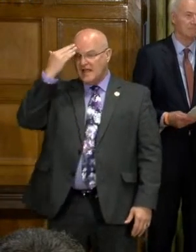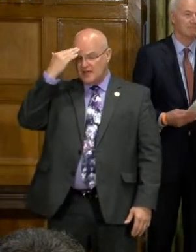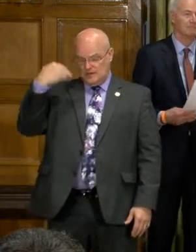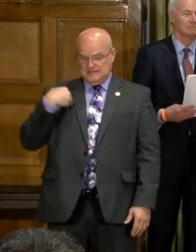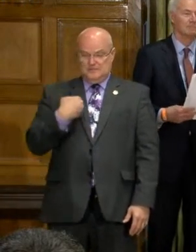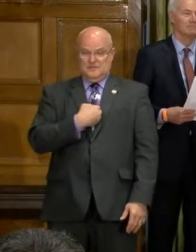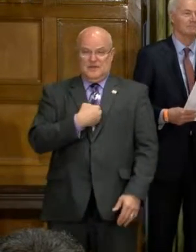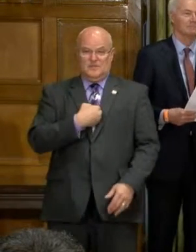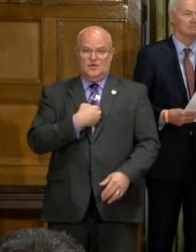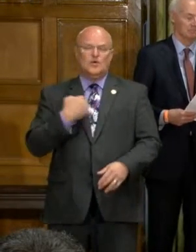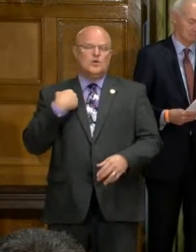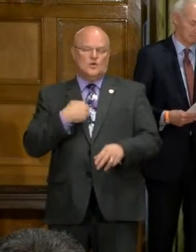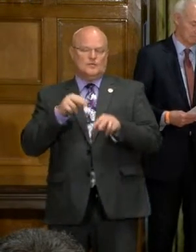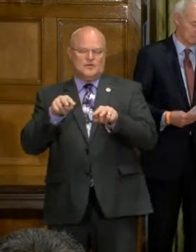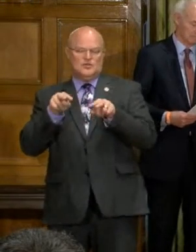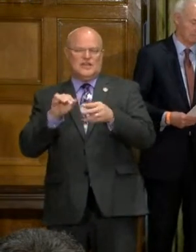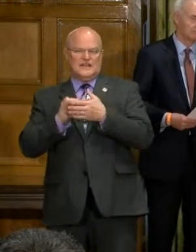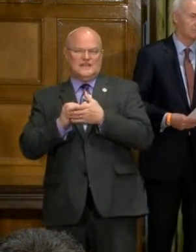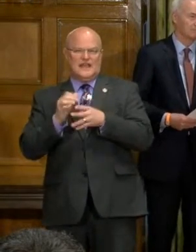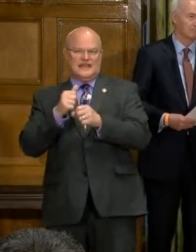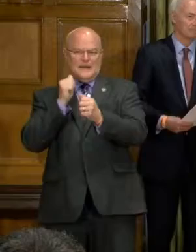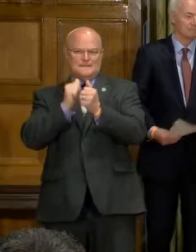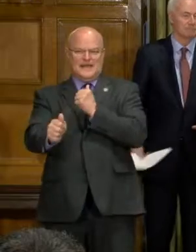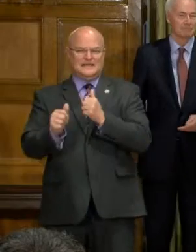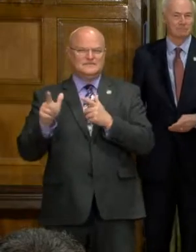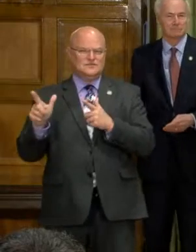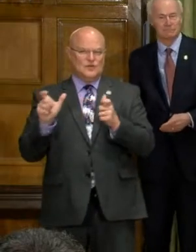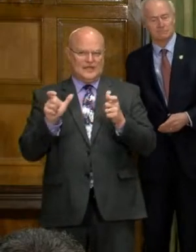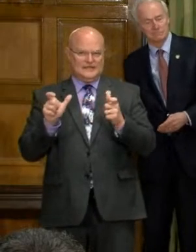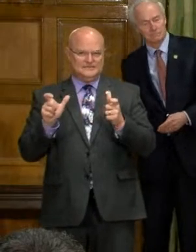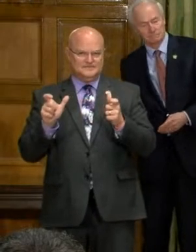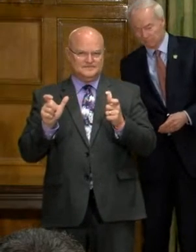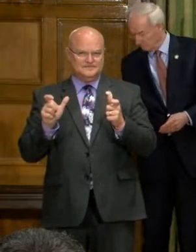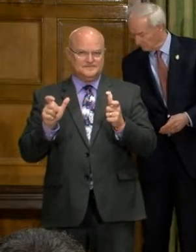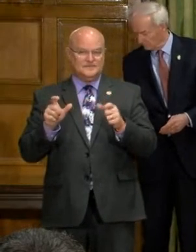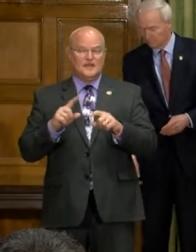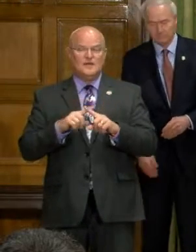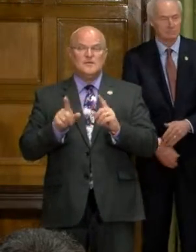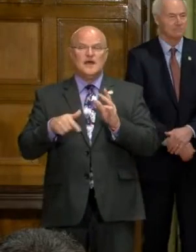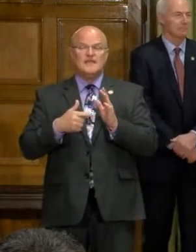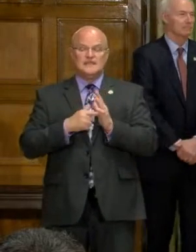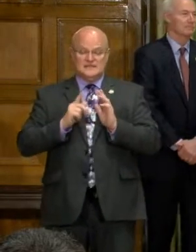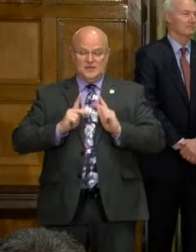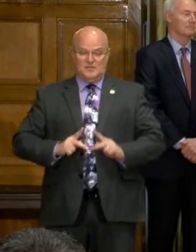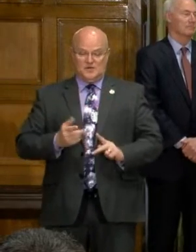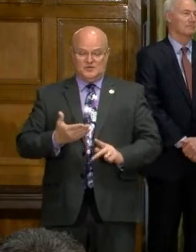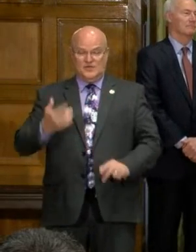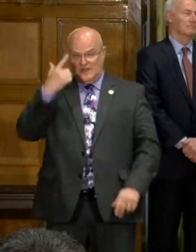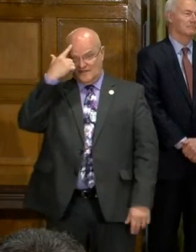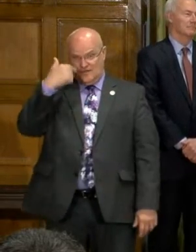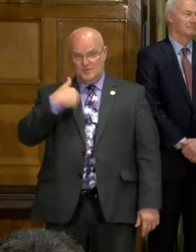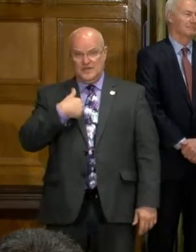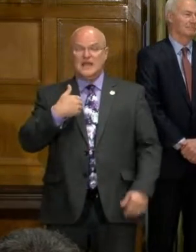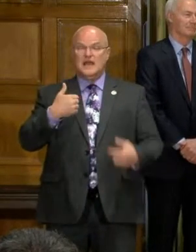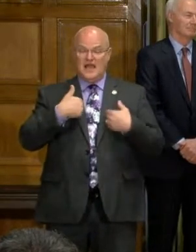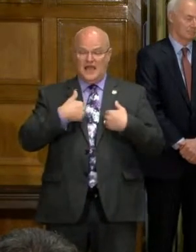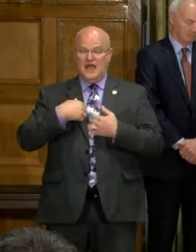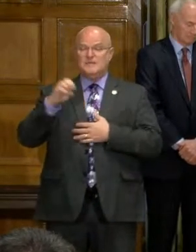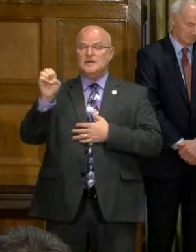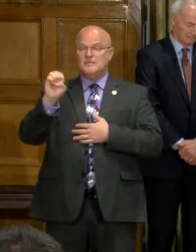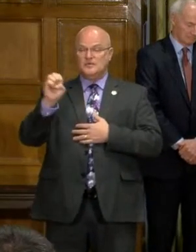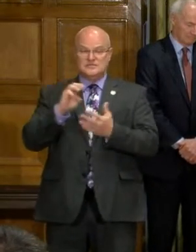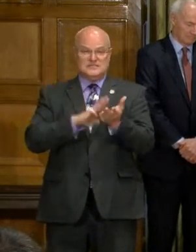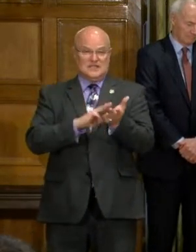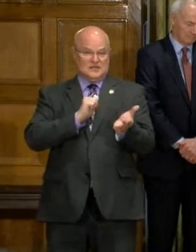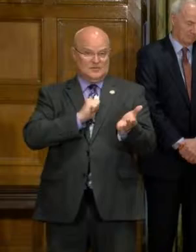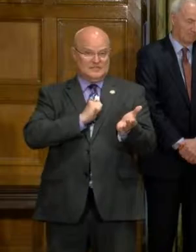steering committee, we'll be looking at that and hopefully get that passed very, very quickly. But this is a personal thing to me. I'm a practicing emergency